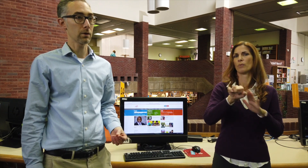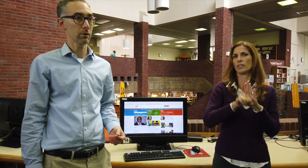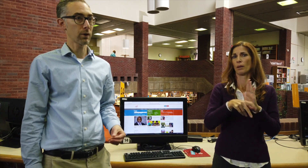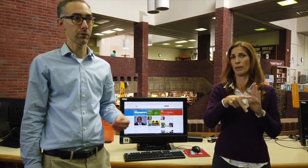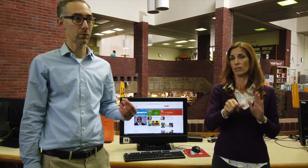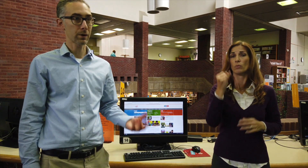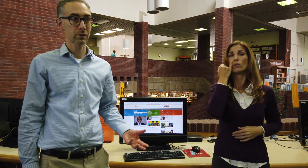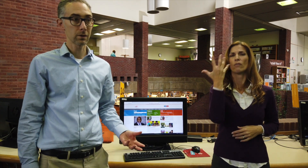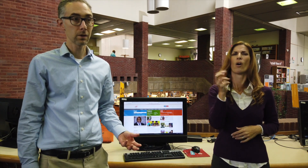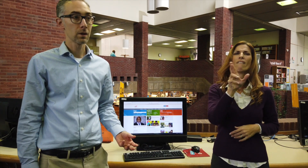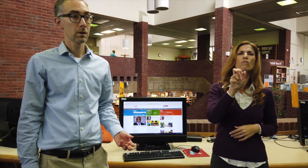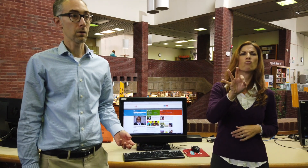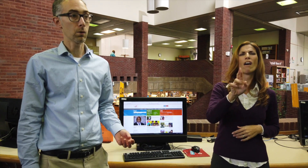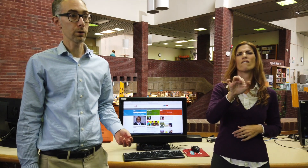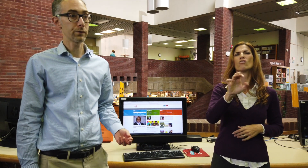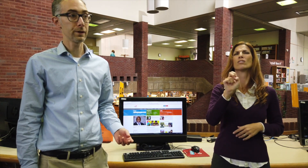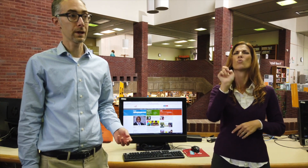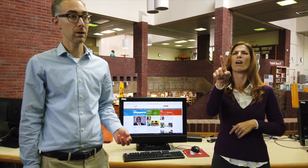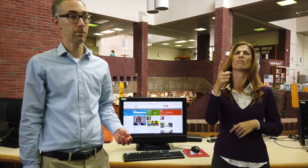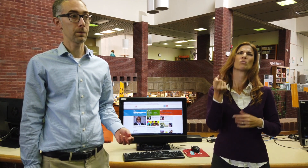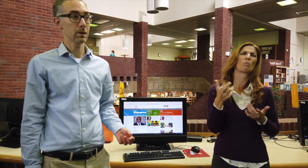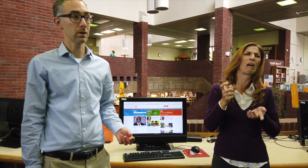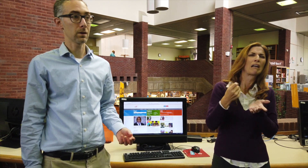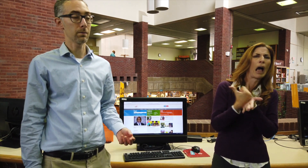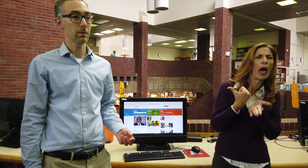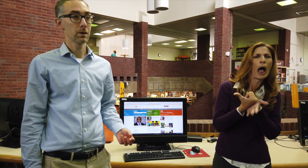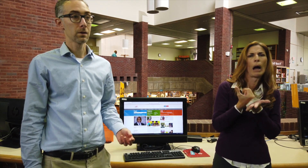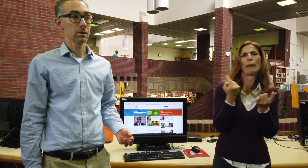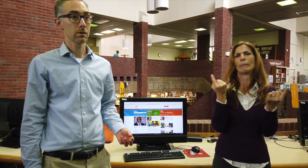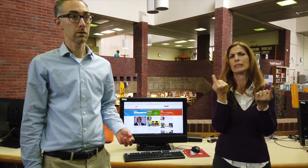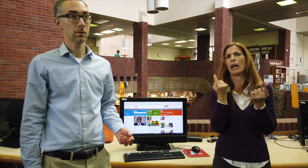you have a reference question or if you need help